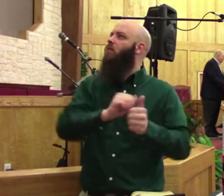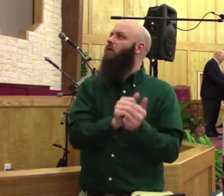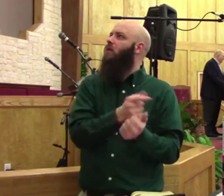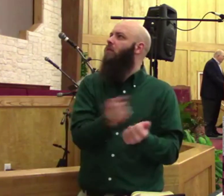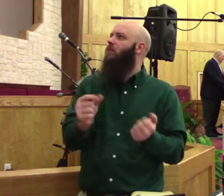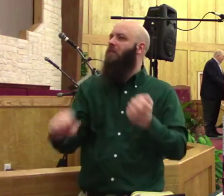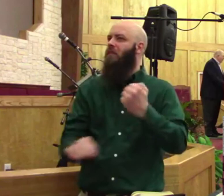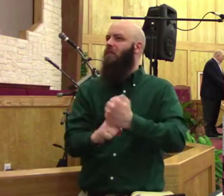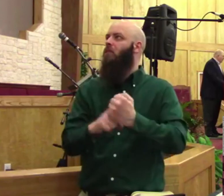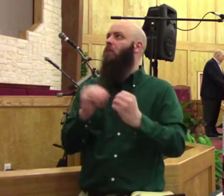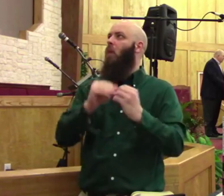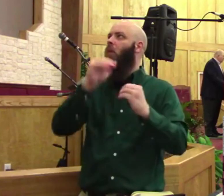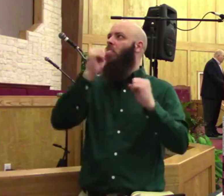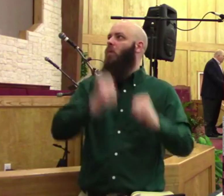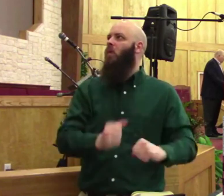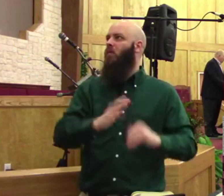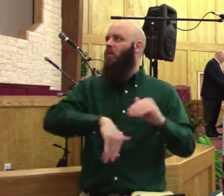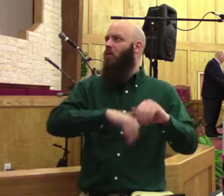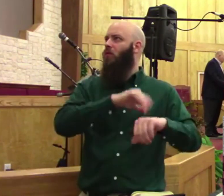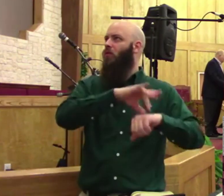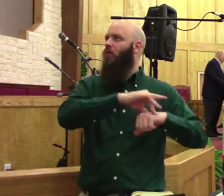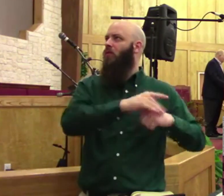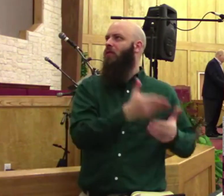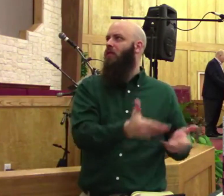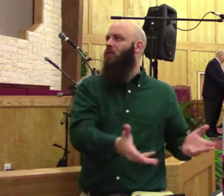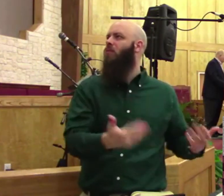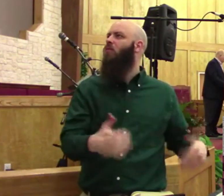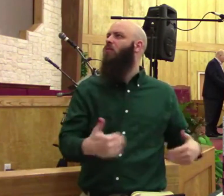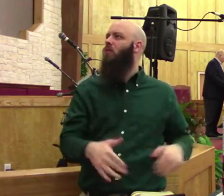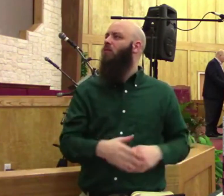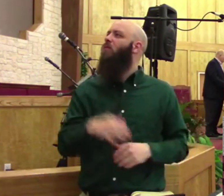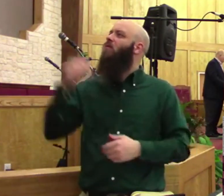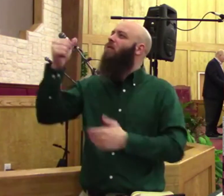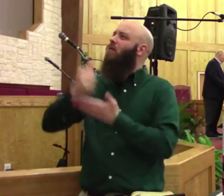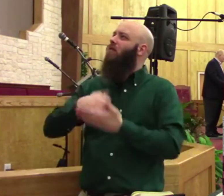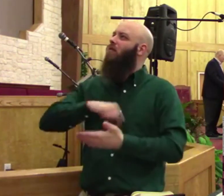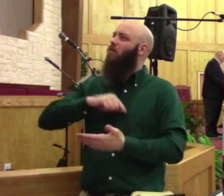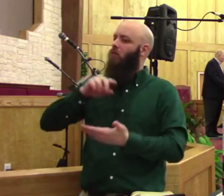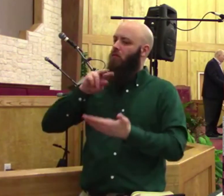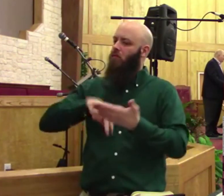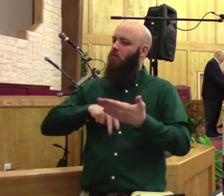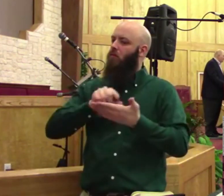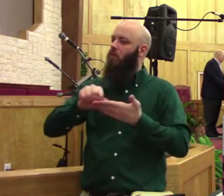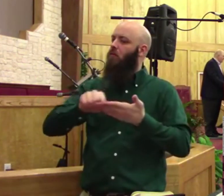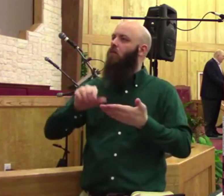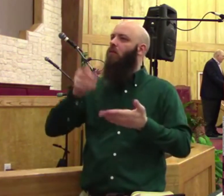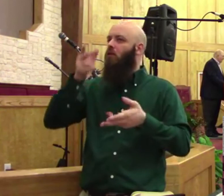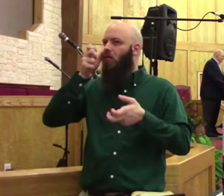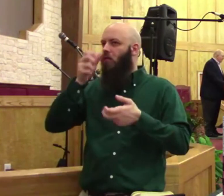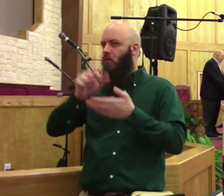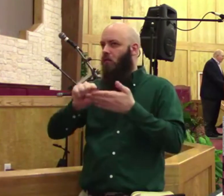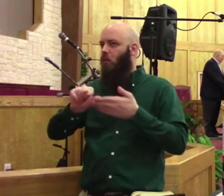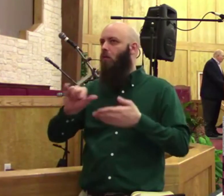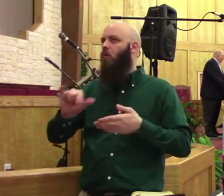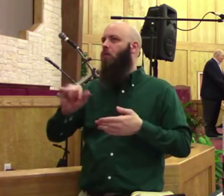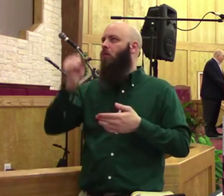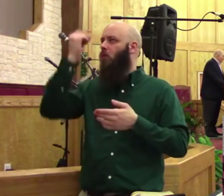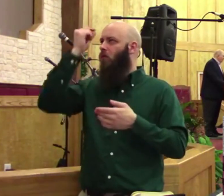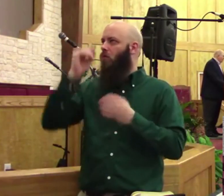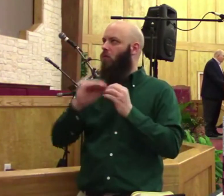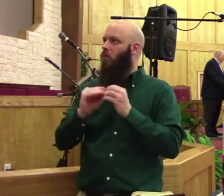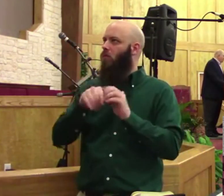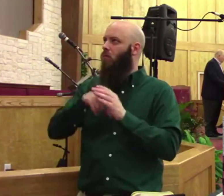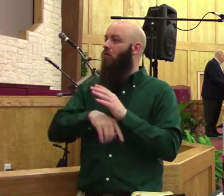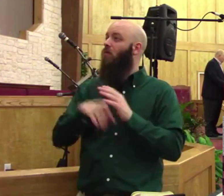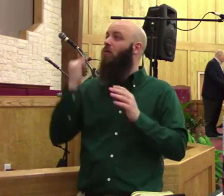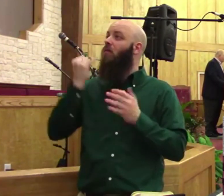you. Be with us as we hear your word. Help us, Father, to hear it and to understand it, to draw closer to you. If there are any here, Father, who do not